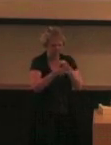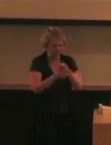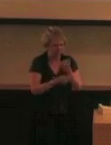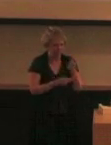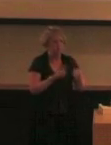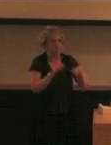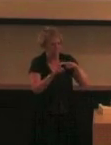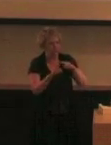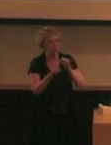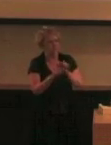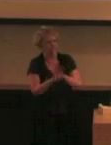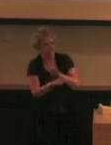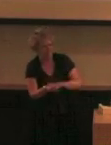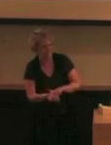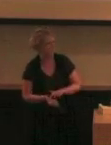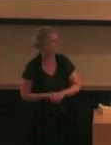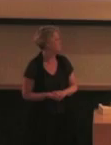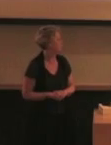working full time.